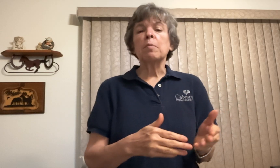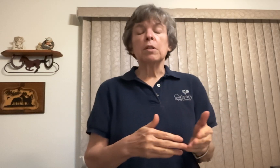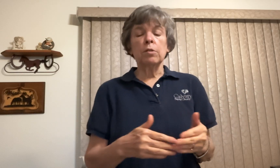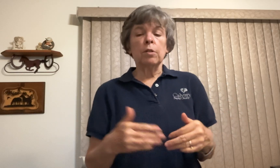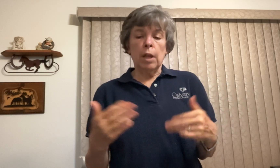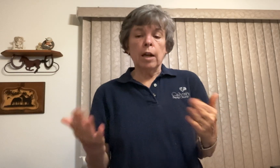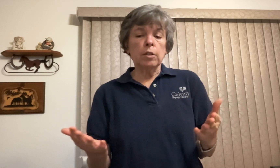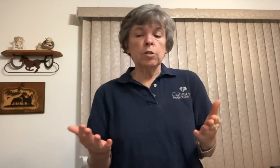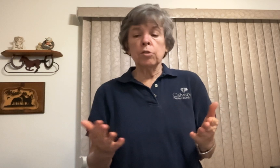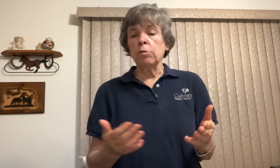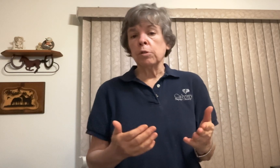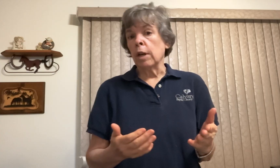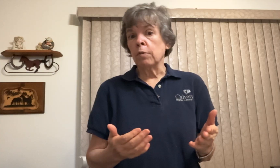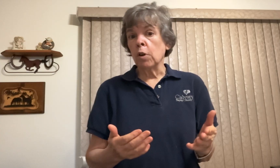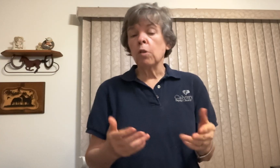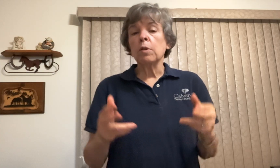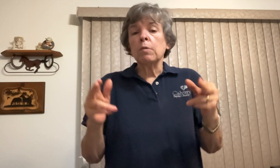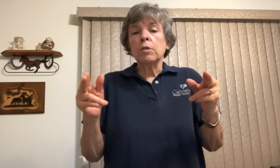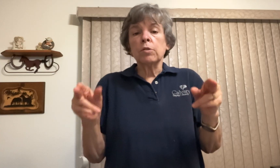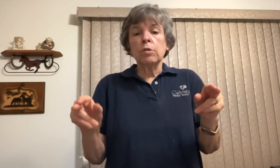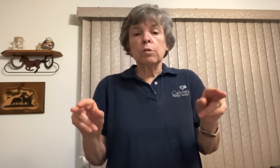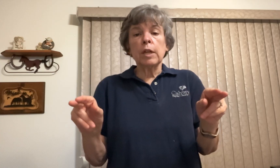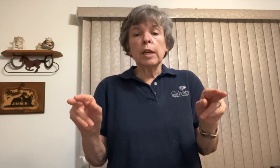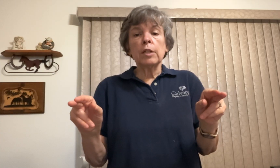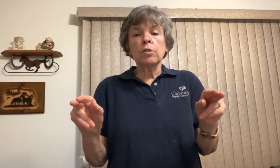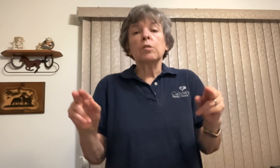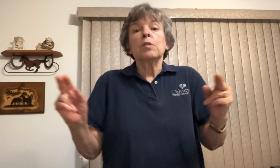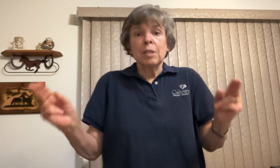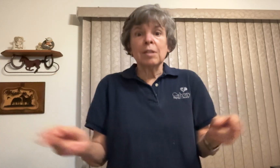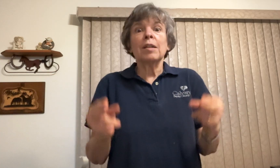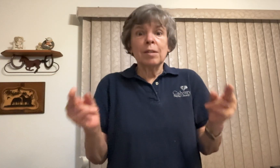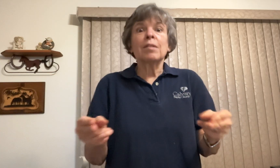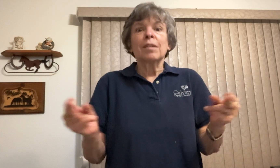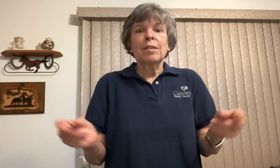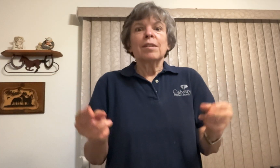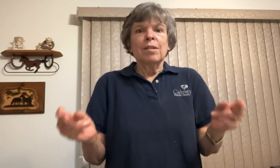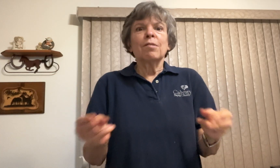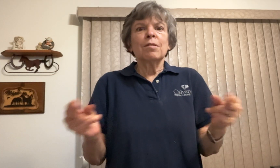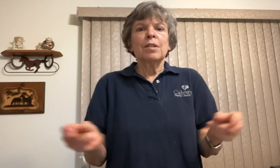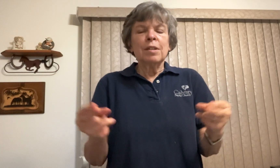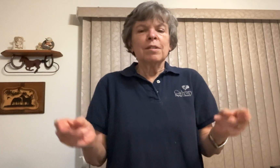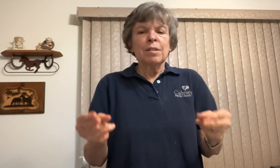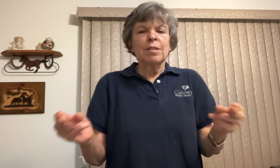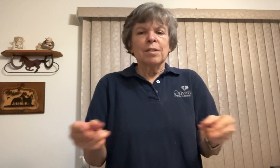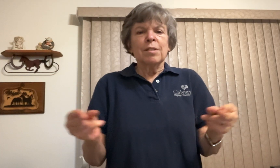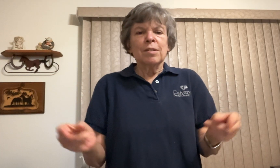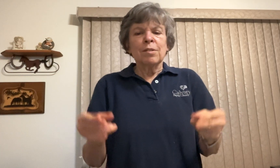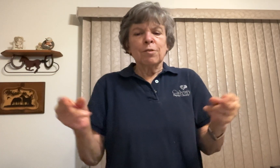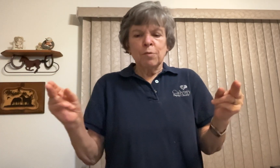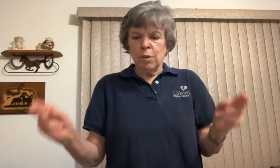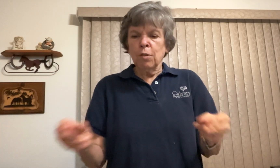to actually just do the sign for hurry, which you take H's, and it's like hurry. So